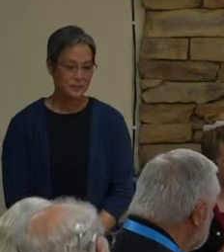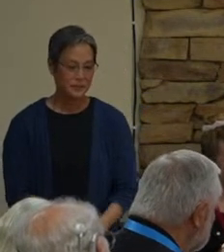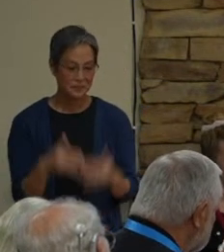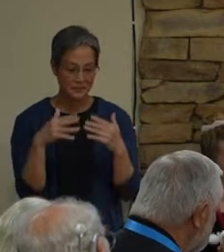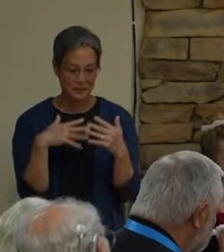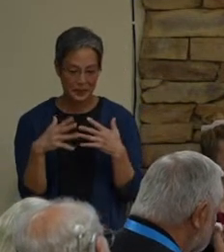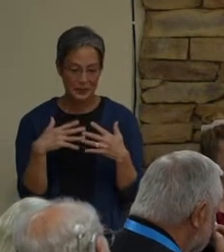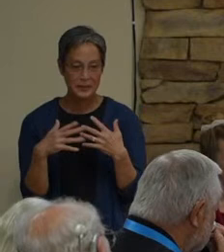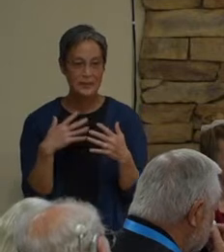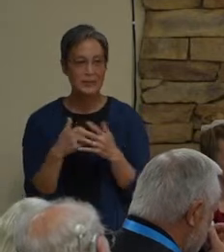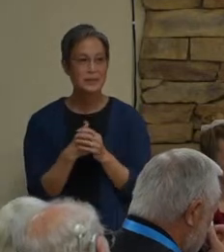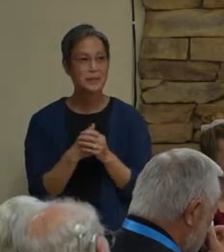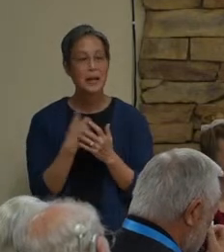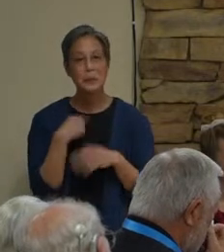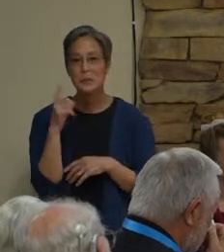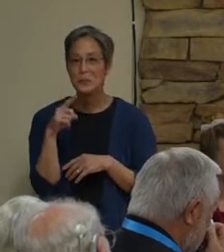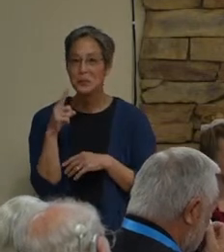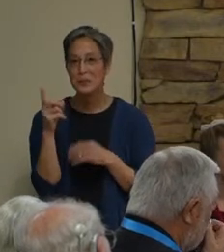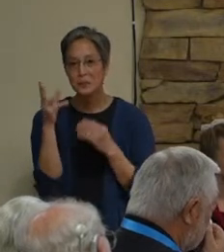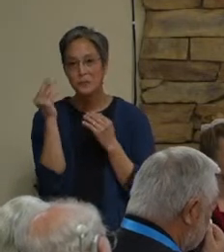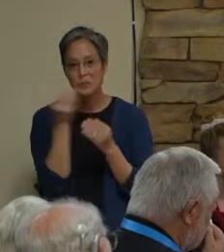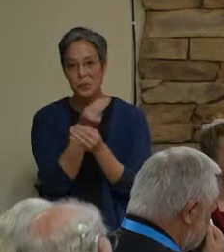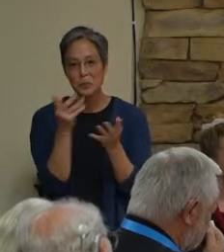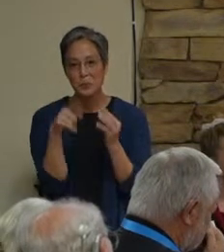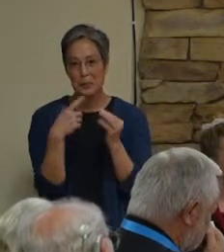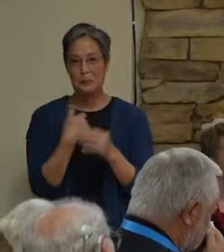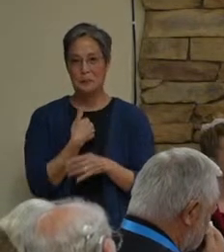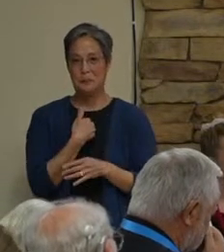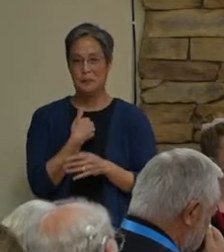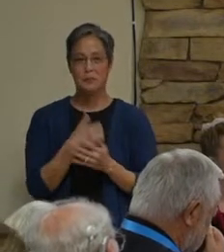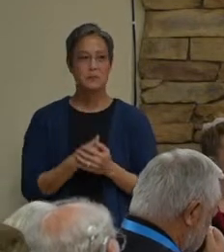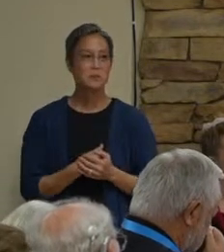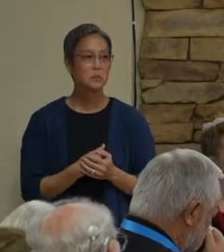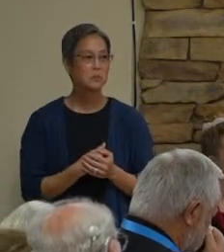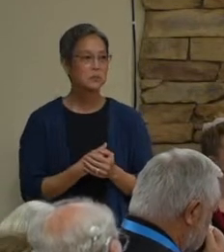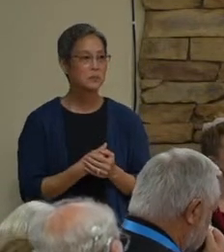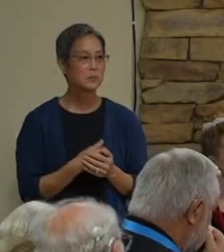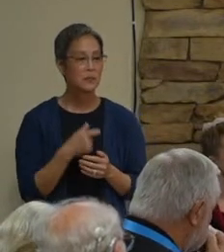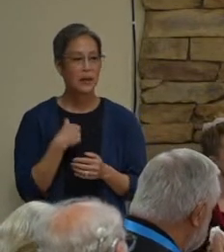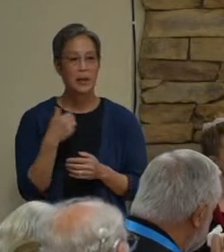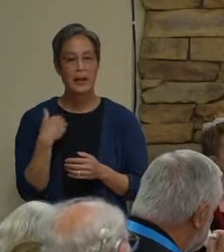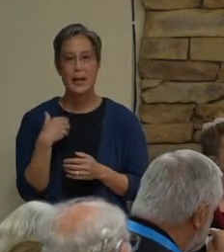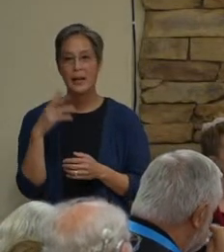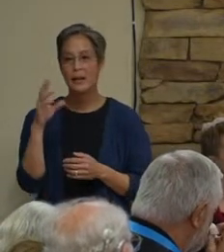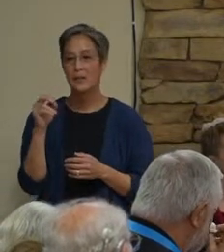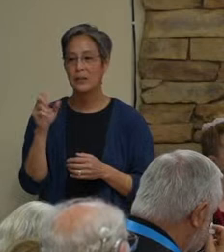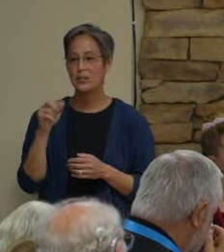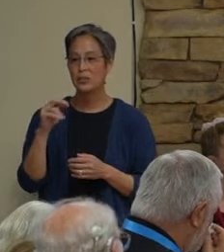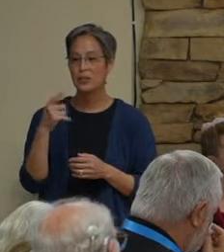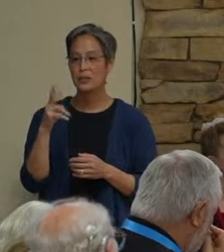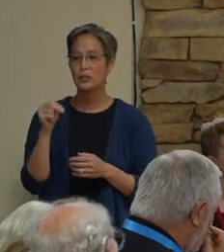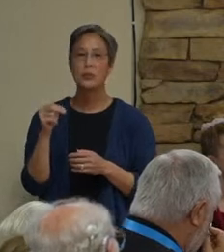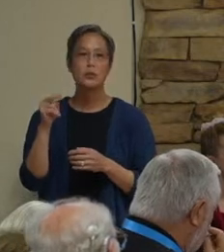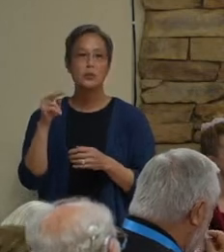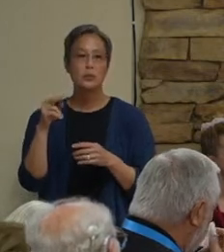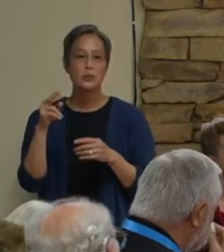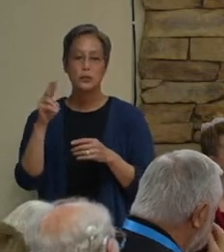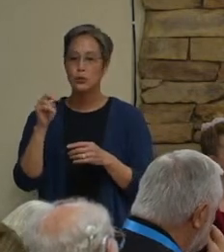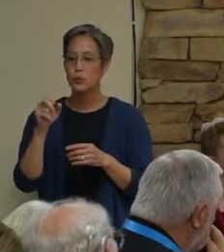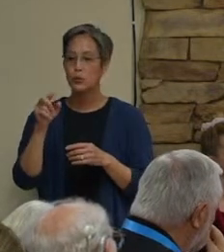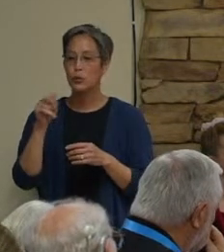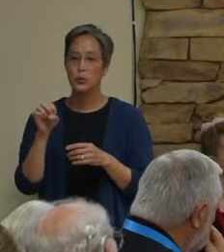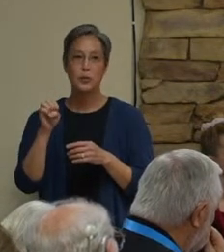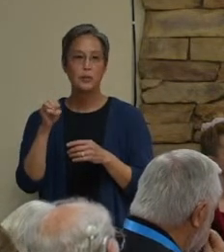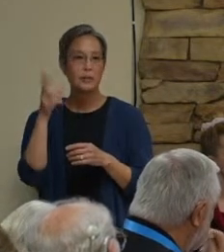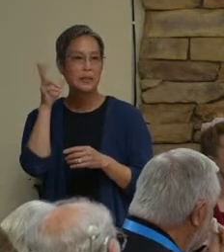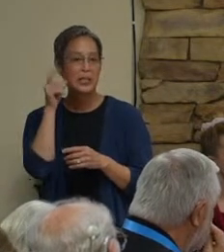Anyway, I'm supposed to tell you a little about myself. I have congenital nerve-related hearing loss that was first diagnosed